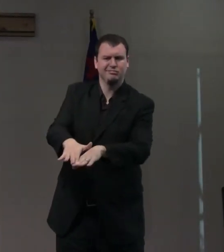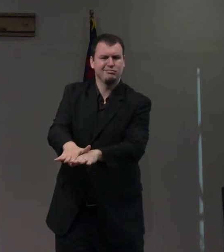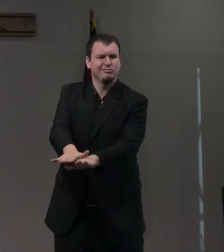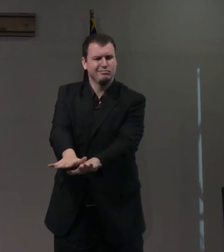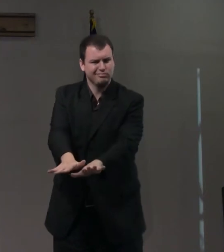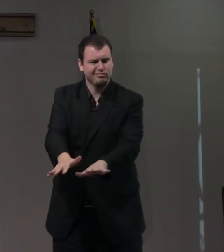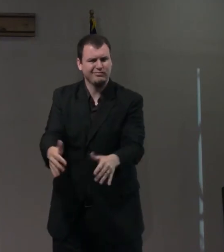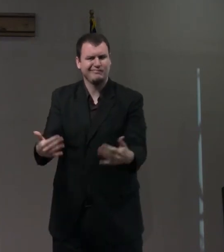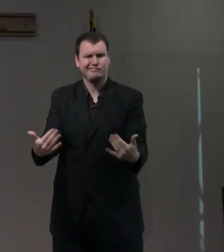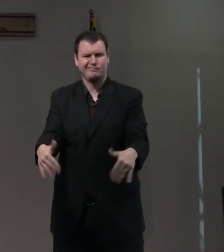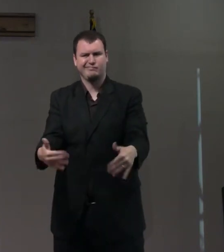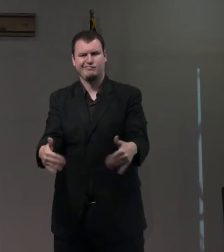things. Jesus